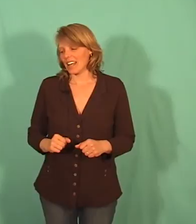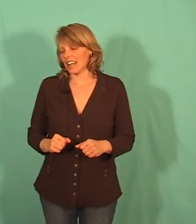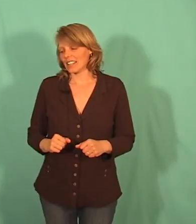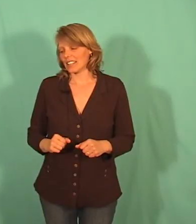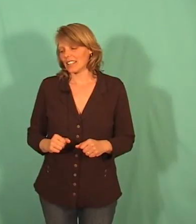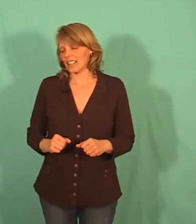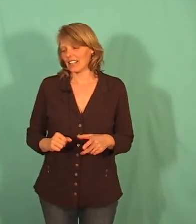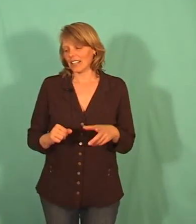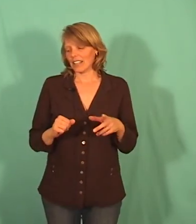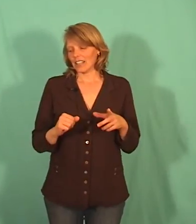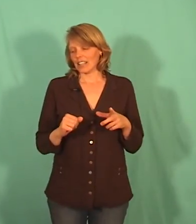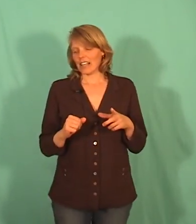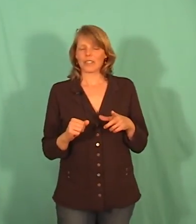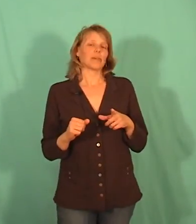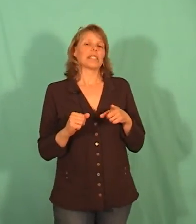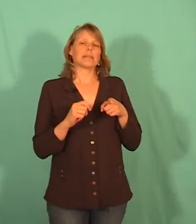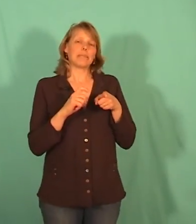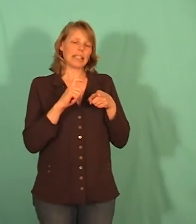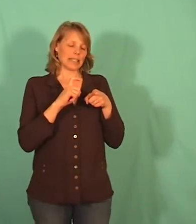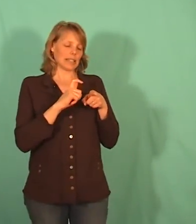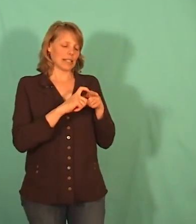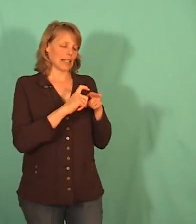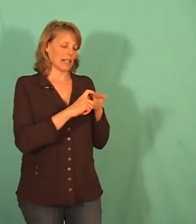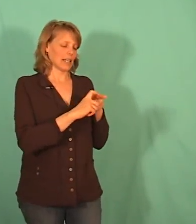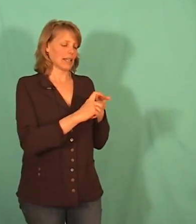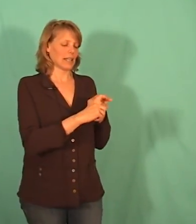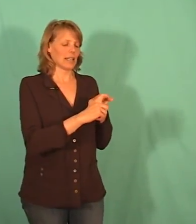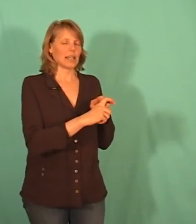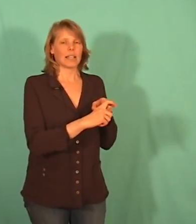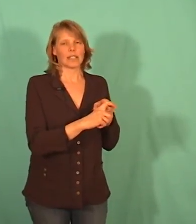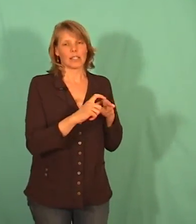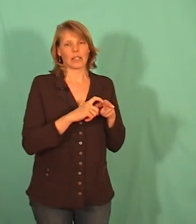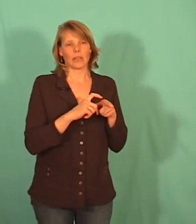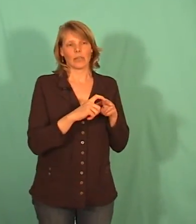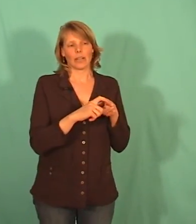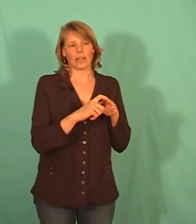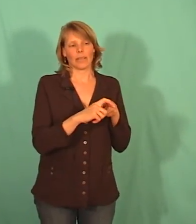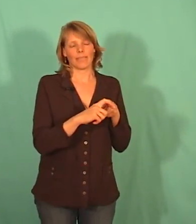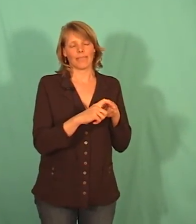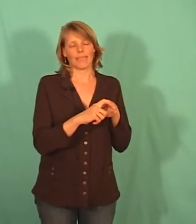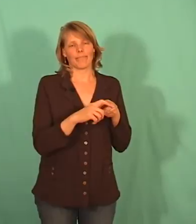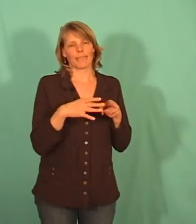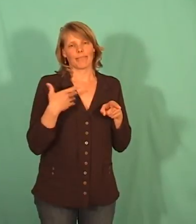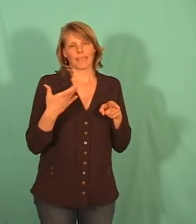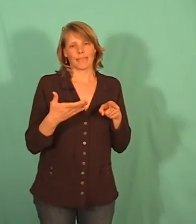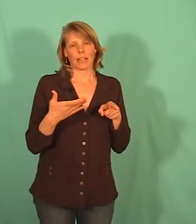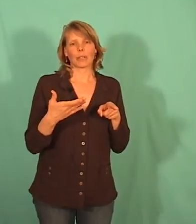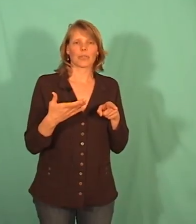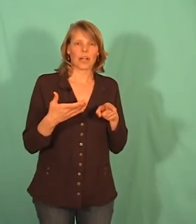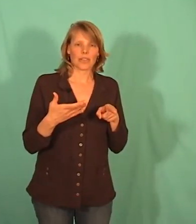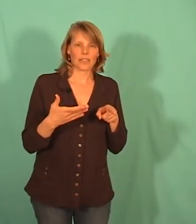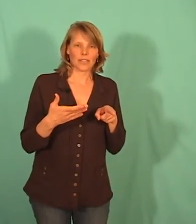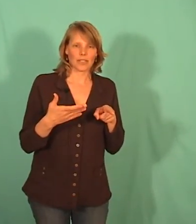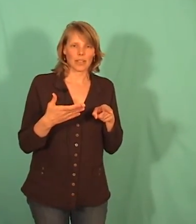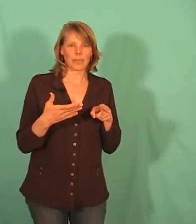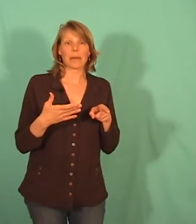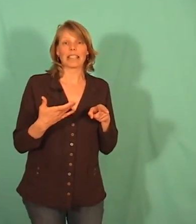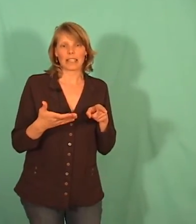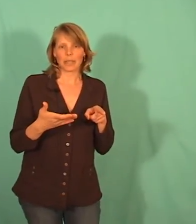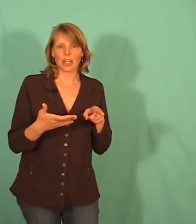And last one is beans. And so my older daughter's name was Melanie. We call her